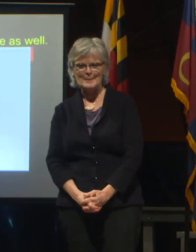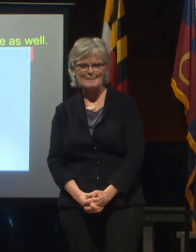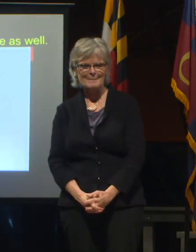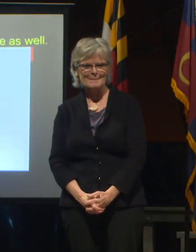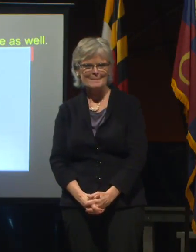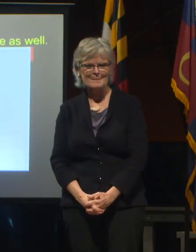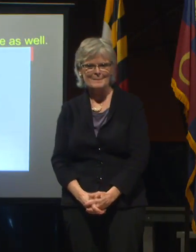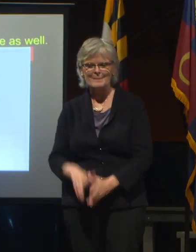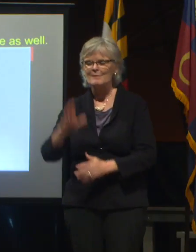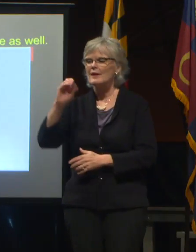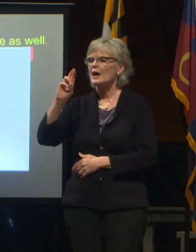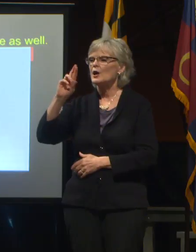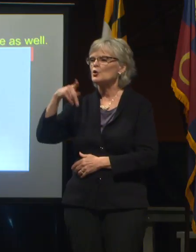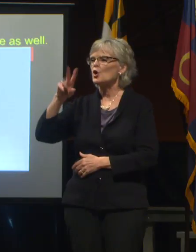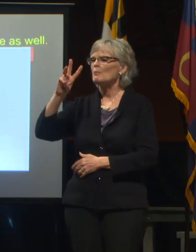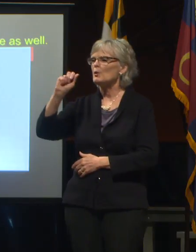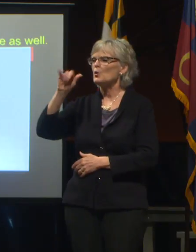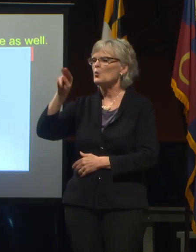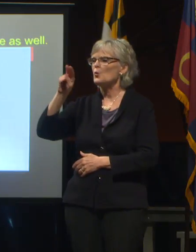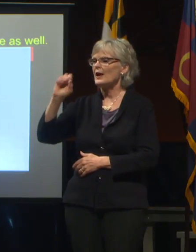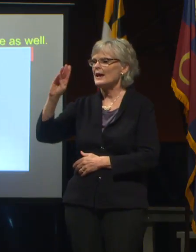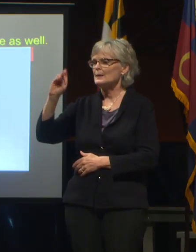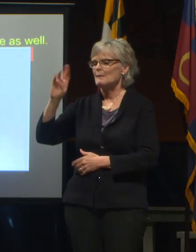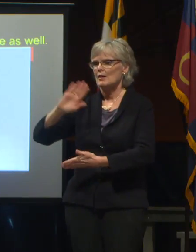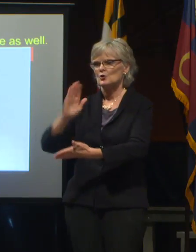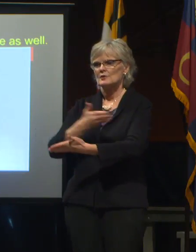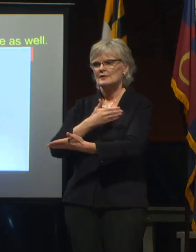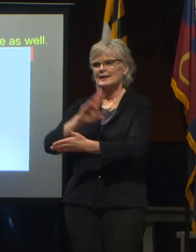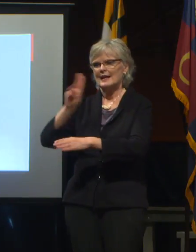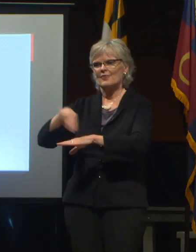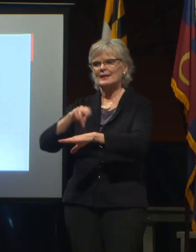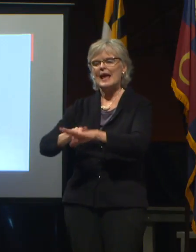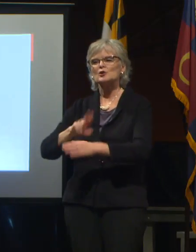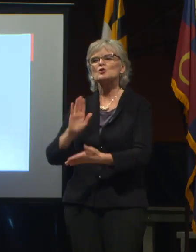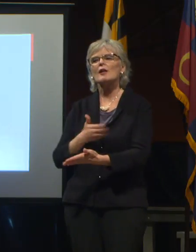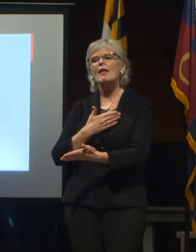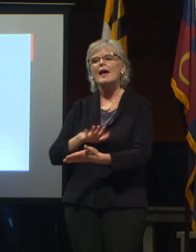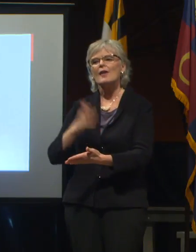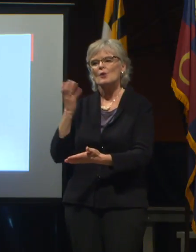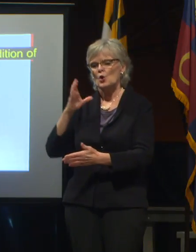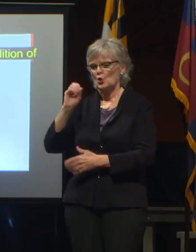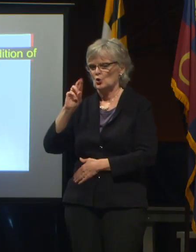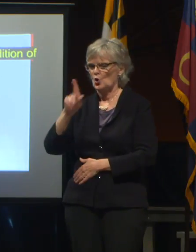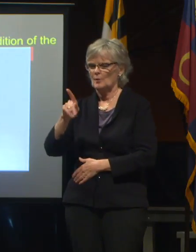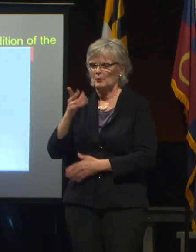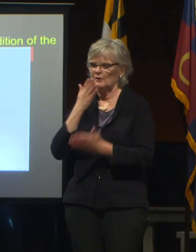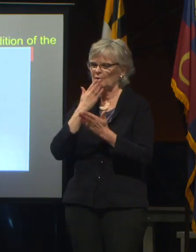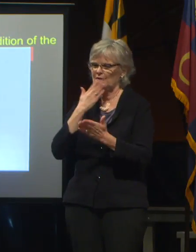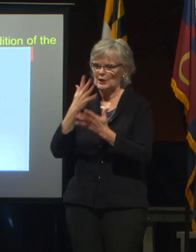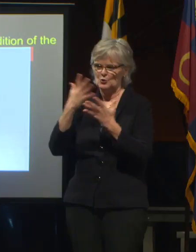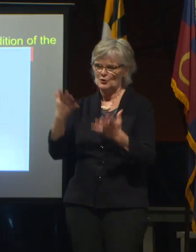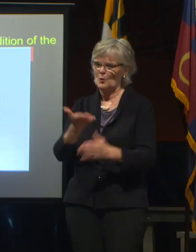And Corporal Wayne Miller on that rendition of the national anthem. Corporal, thank you so much.